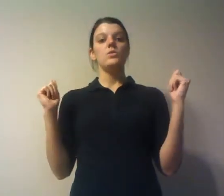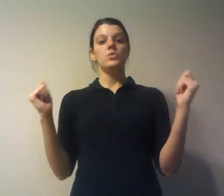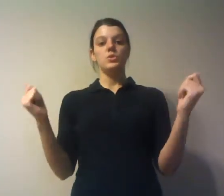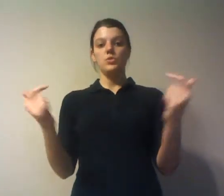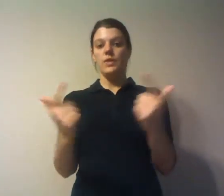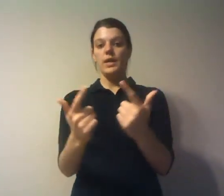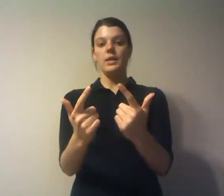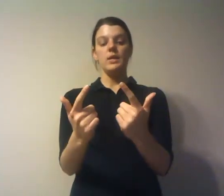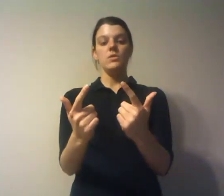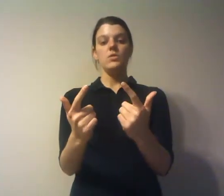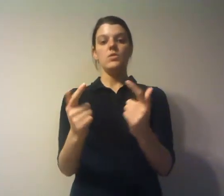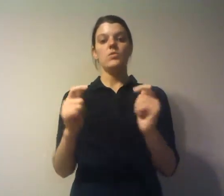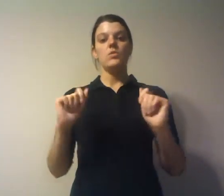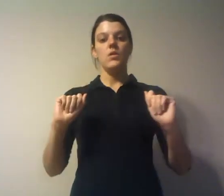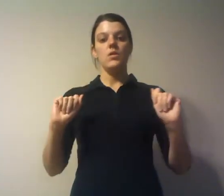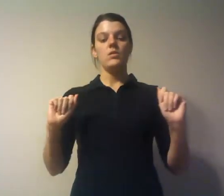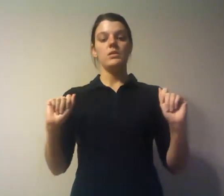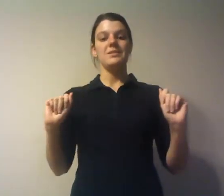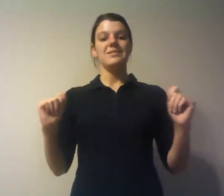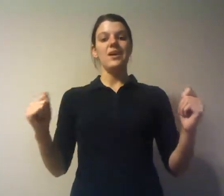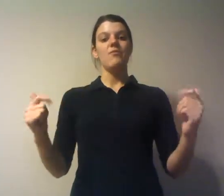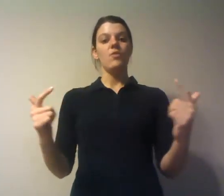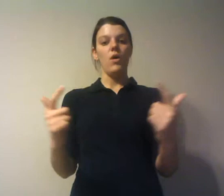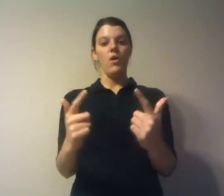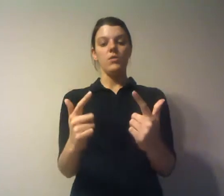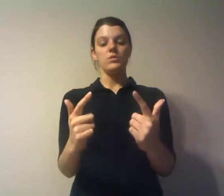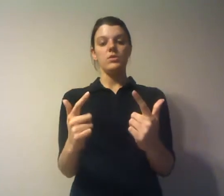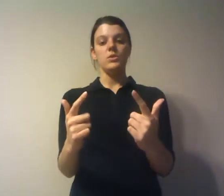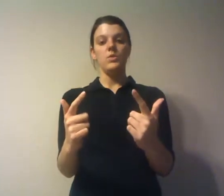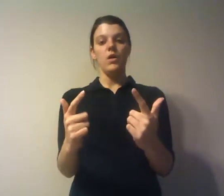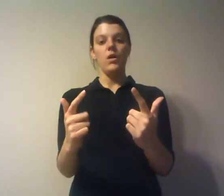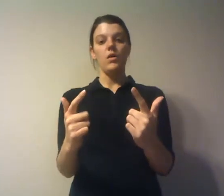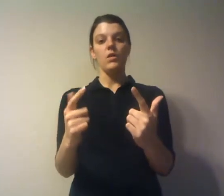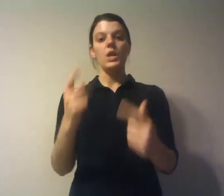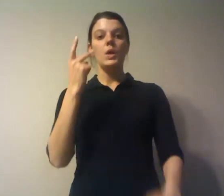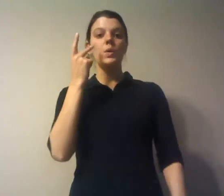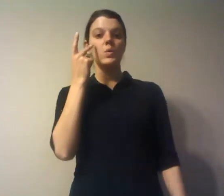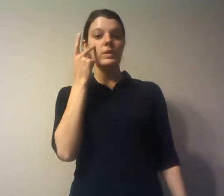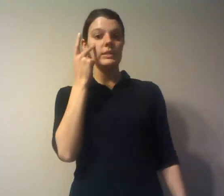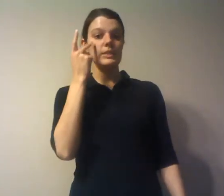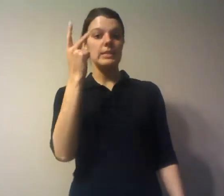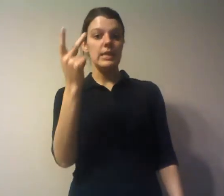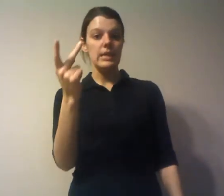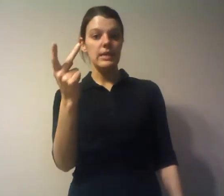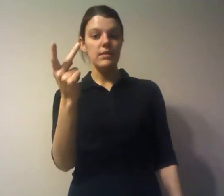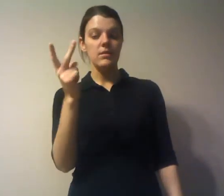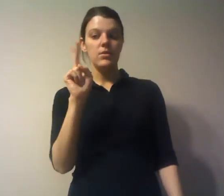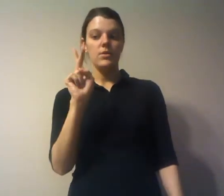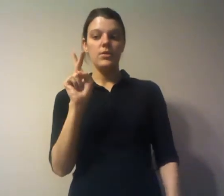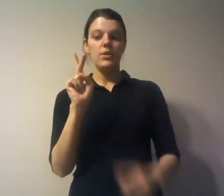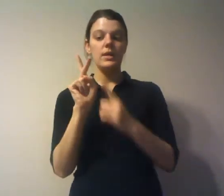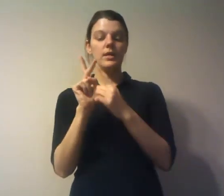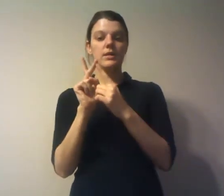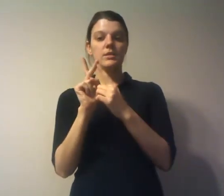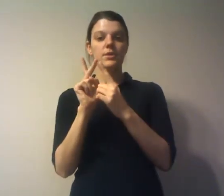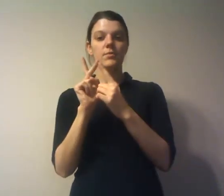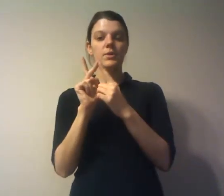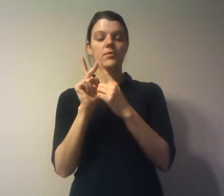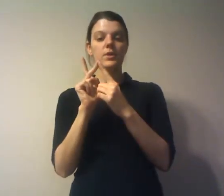You just do that again. This is a sign for all. So you do all will see. Your index or your middle finger